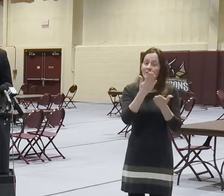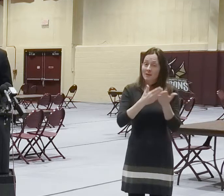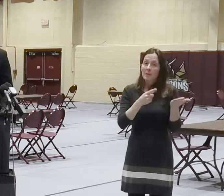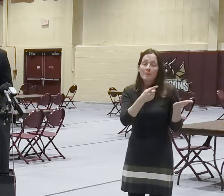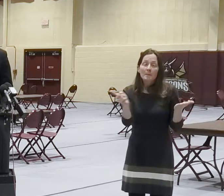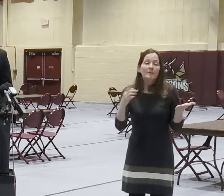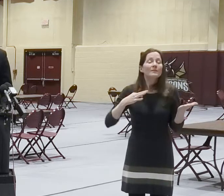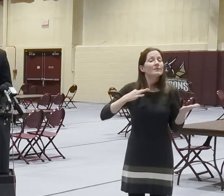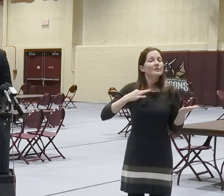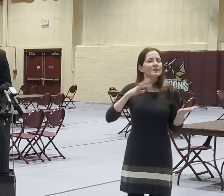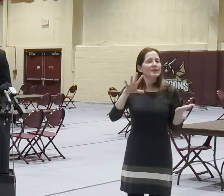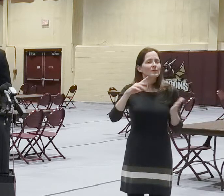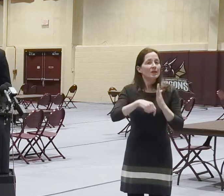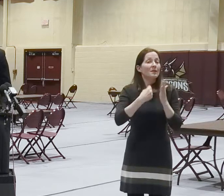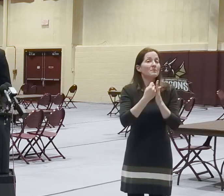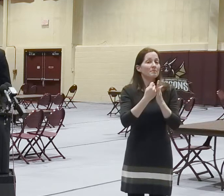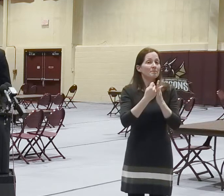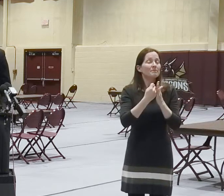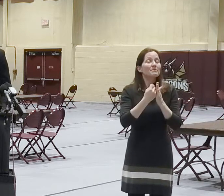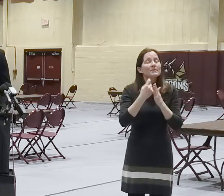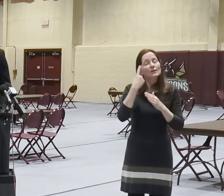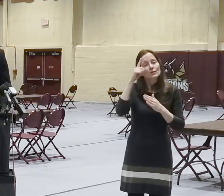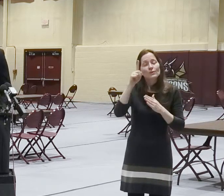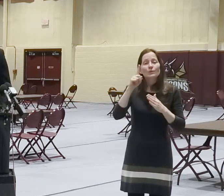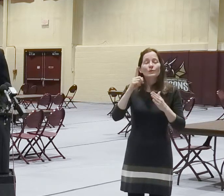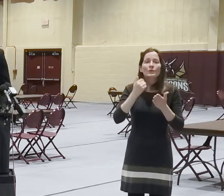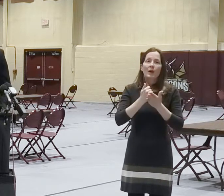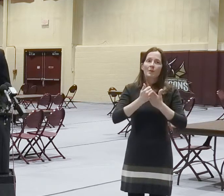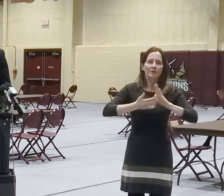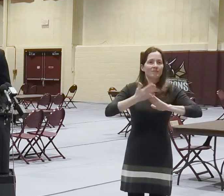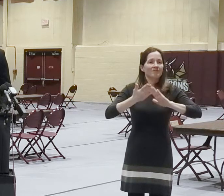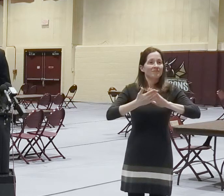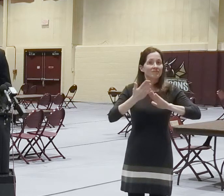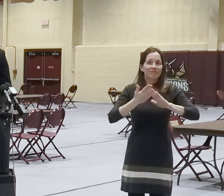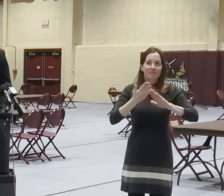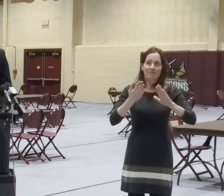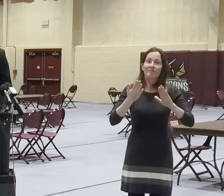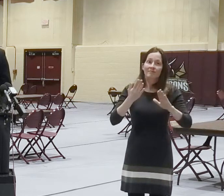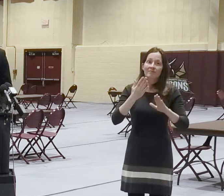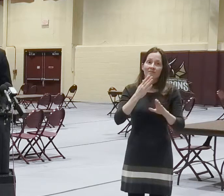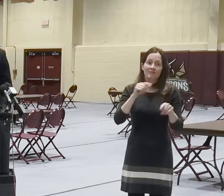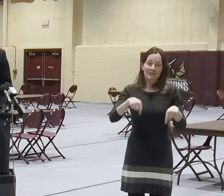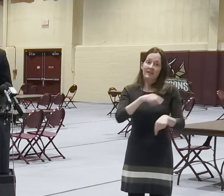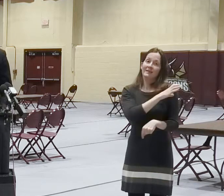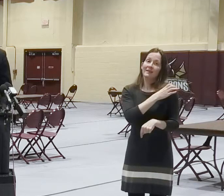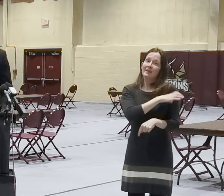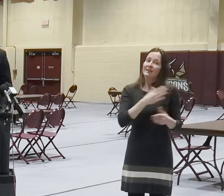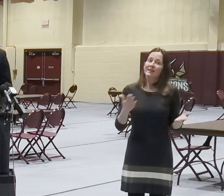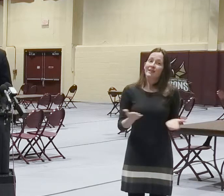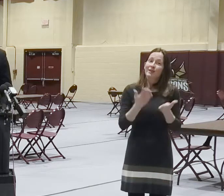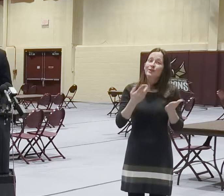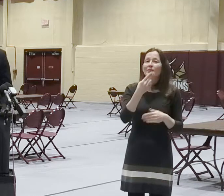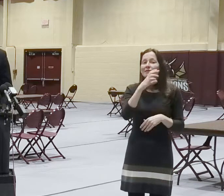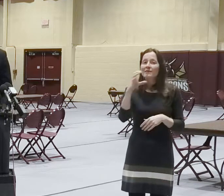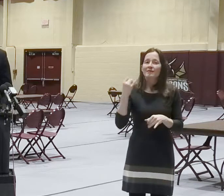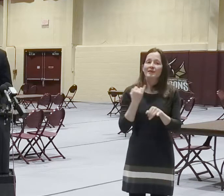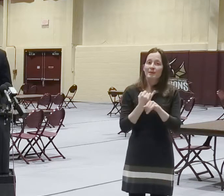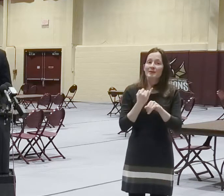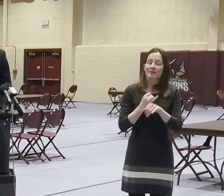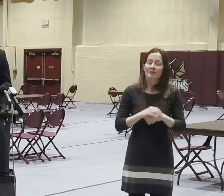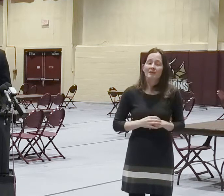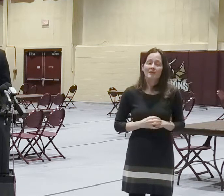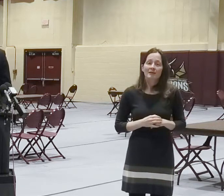to help operate the clinic smoothly right here on campus. The HCC Vaccination Clinic will